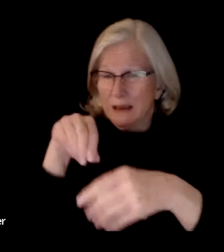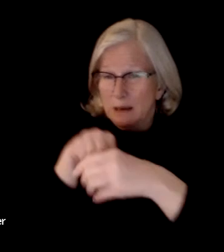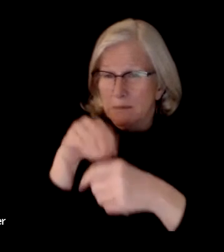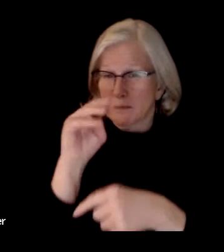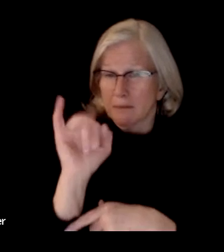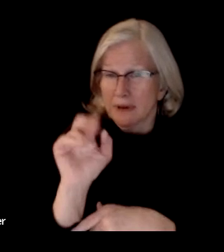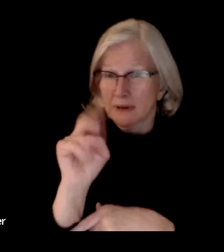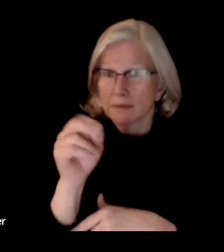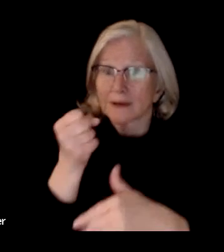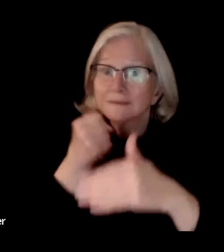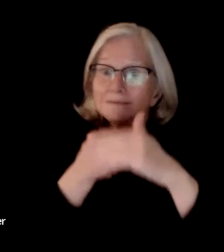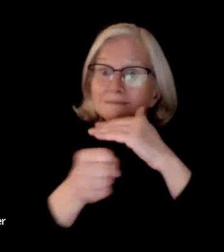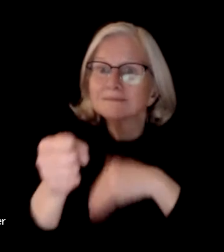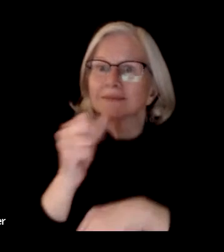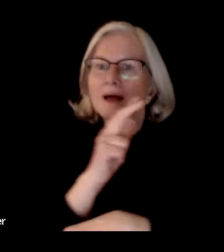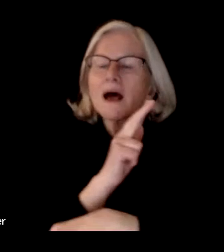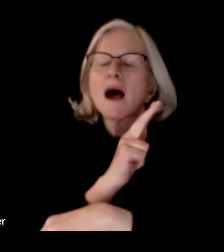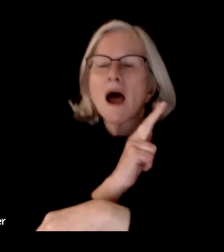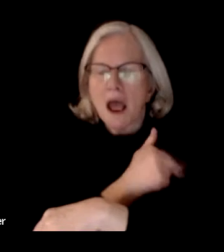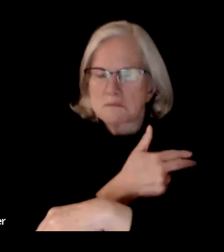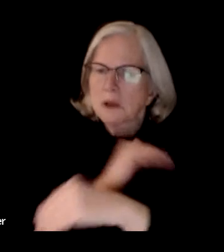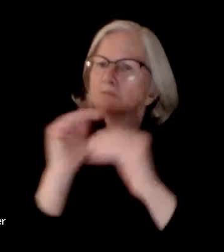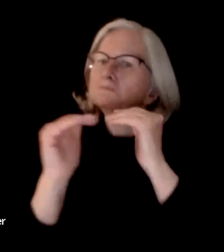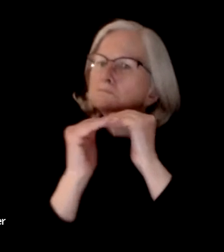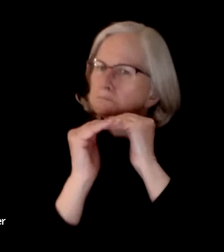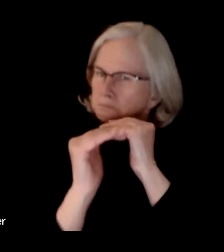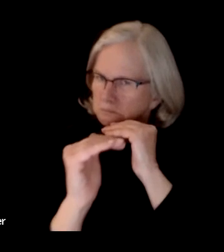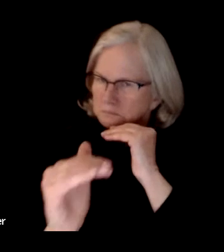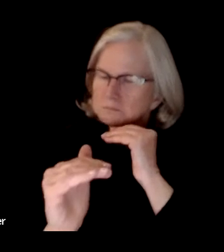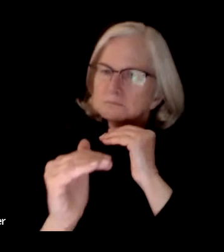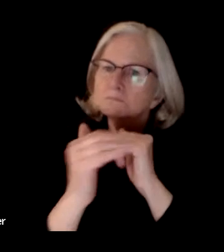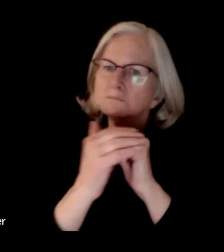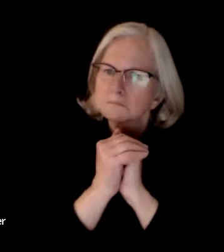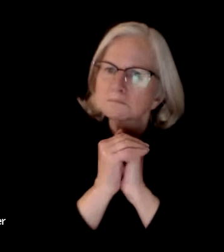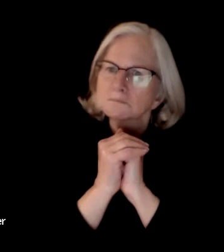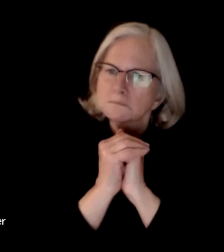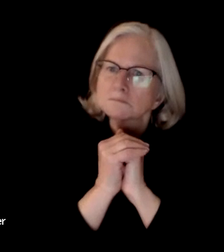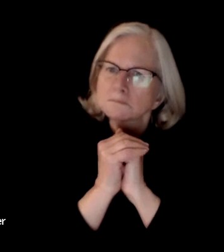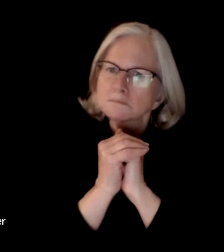to be fairly stable. We've had a cumulative total of